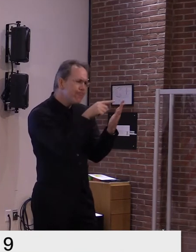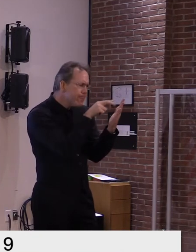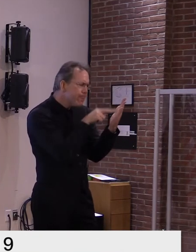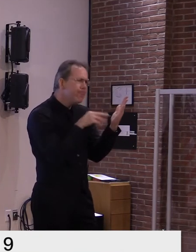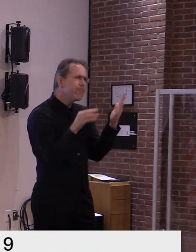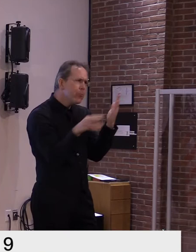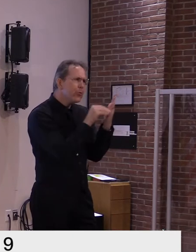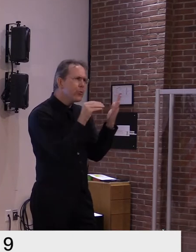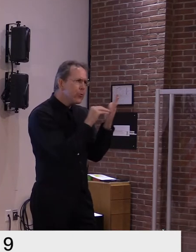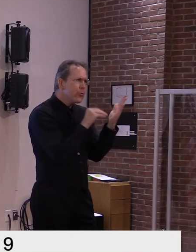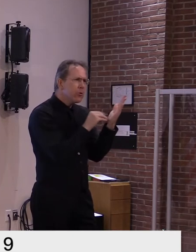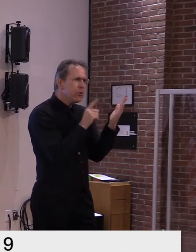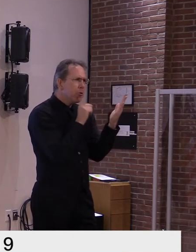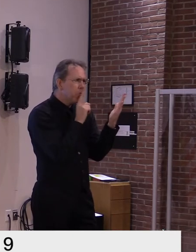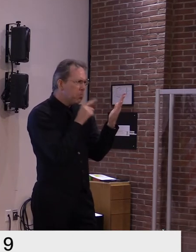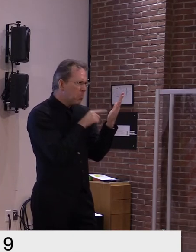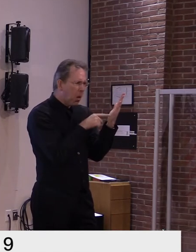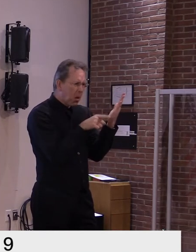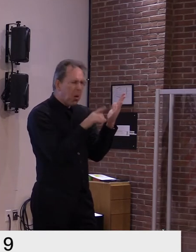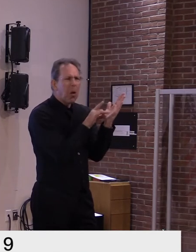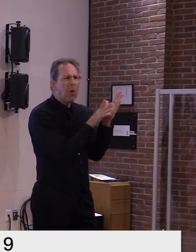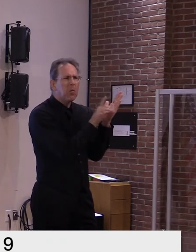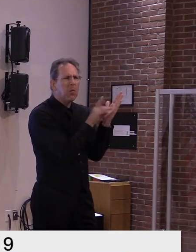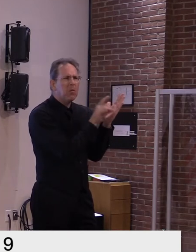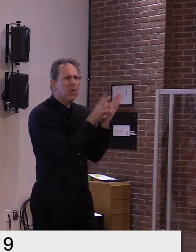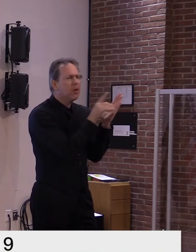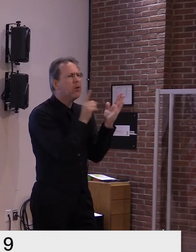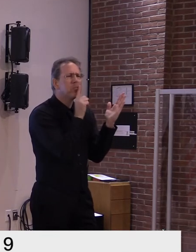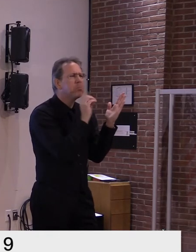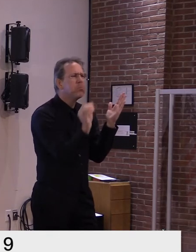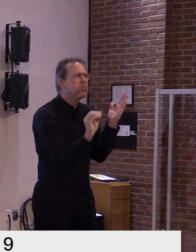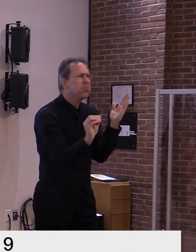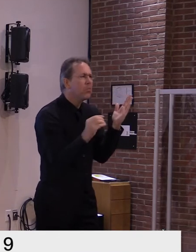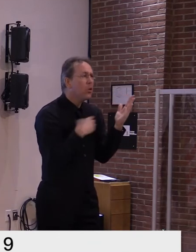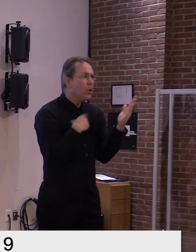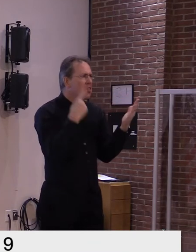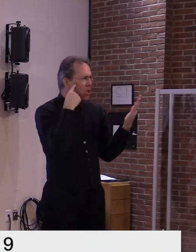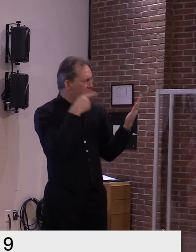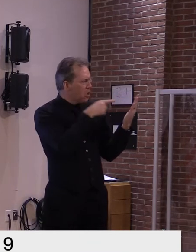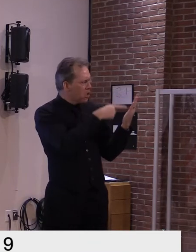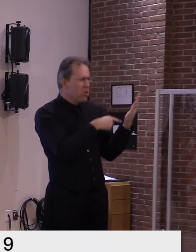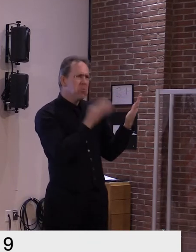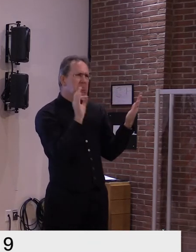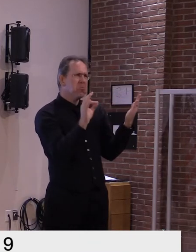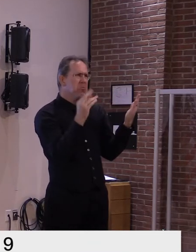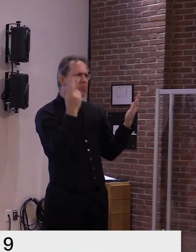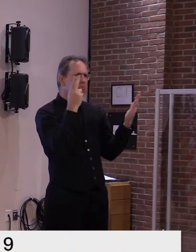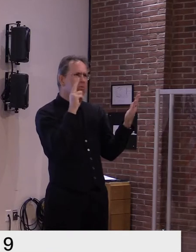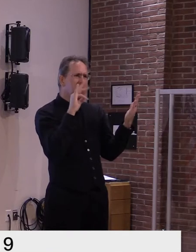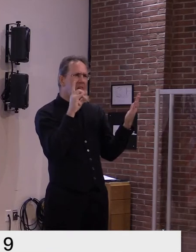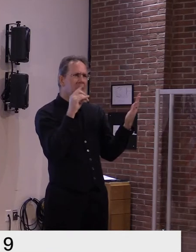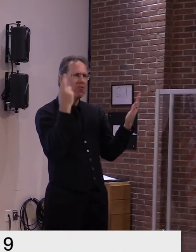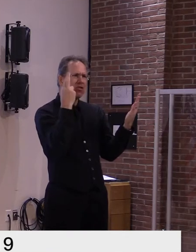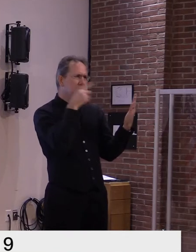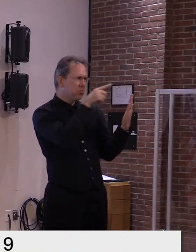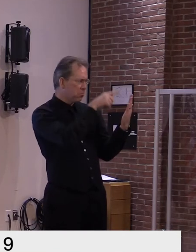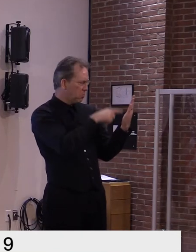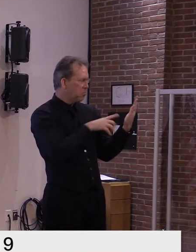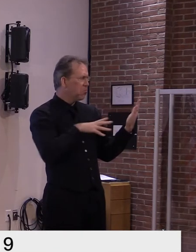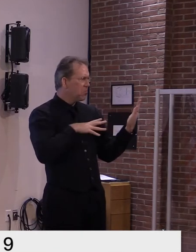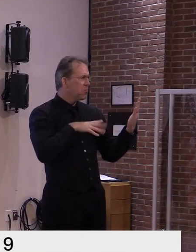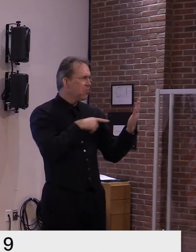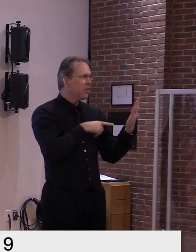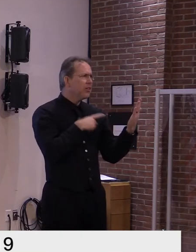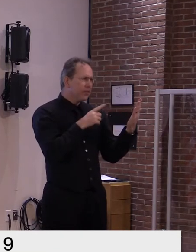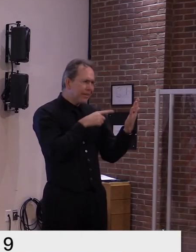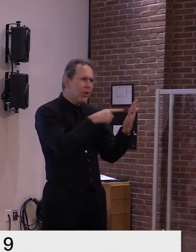of who to exclude. We thought we were including everybody that does sort of these medical emergencies.